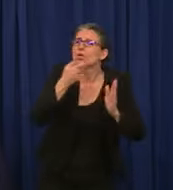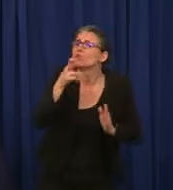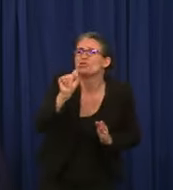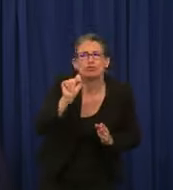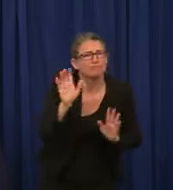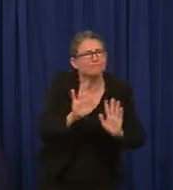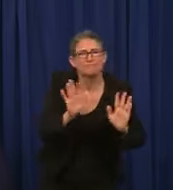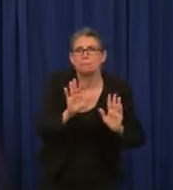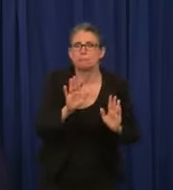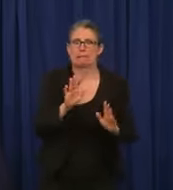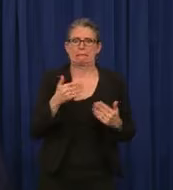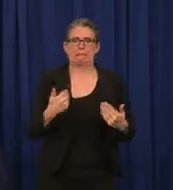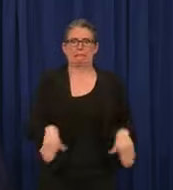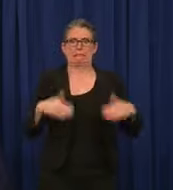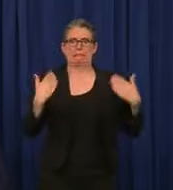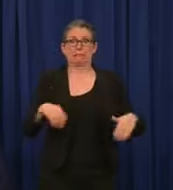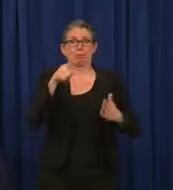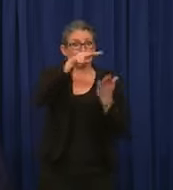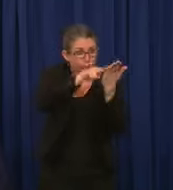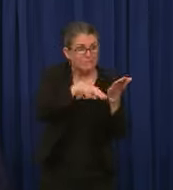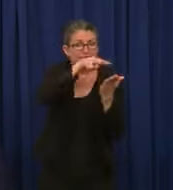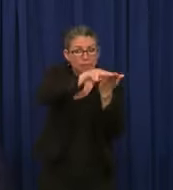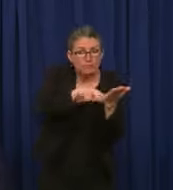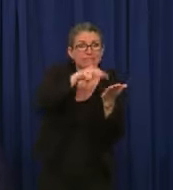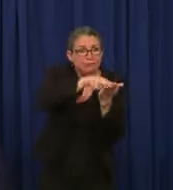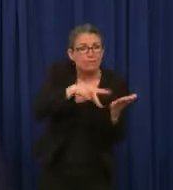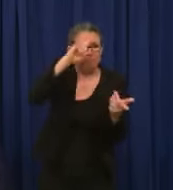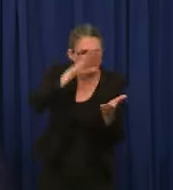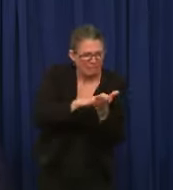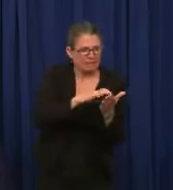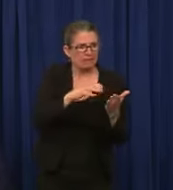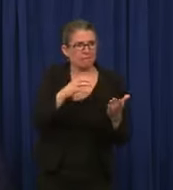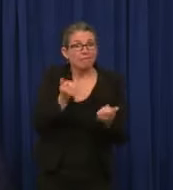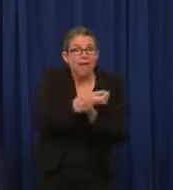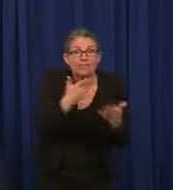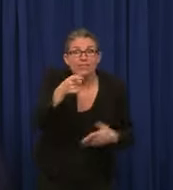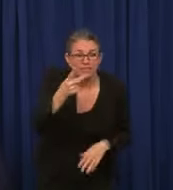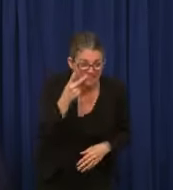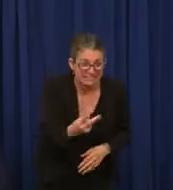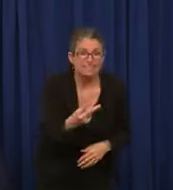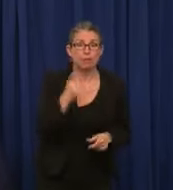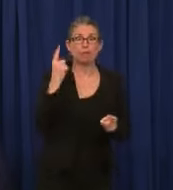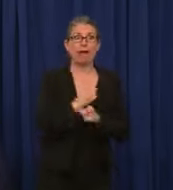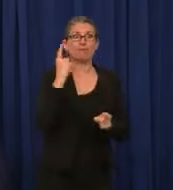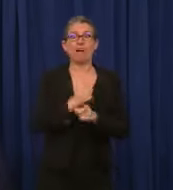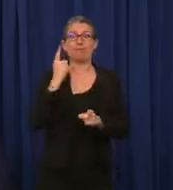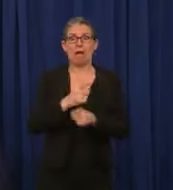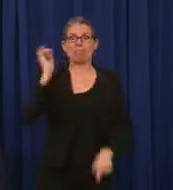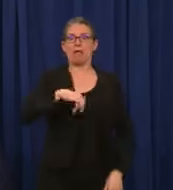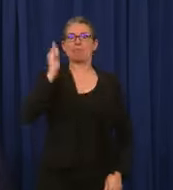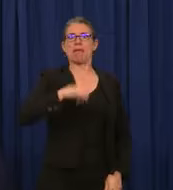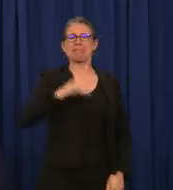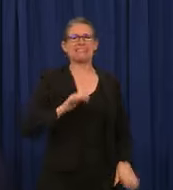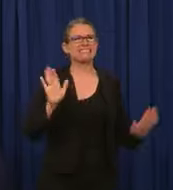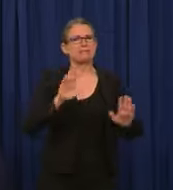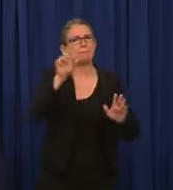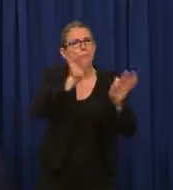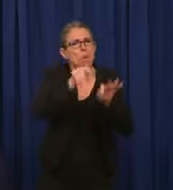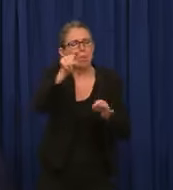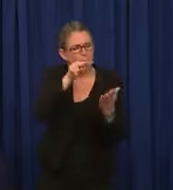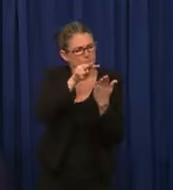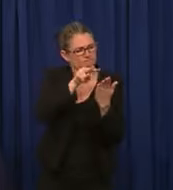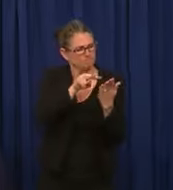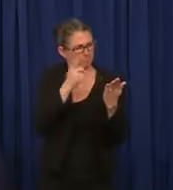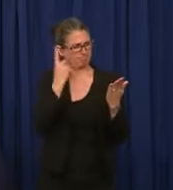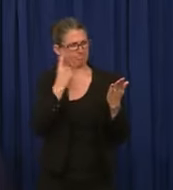intentioned folks. And specifically, I'm asking everyone to help their friends and family